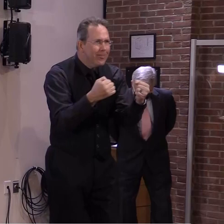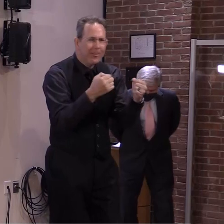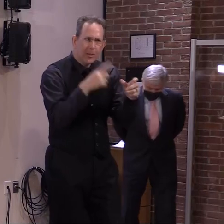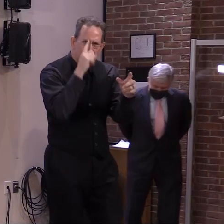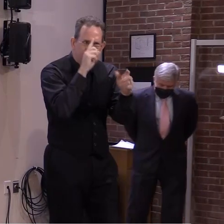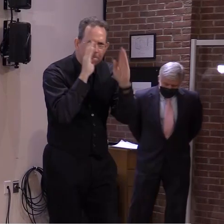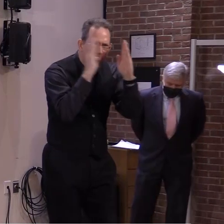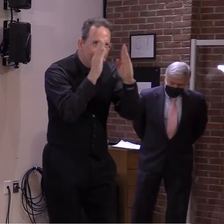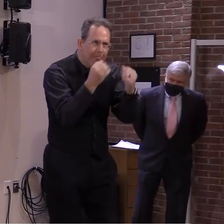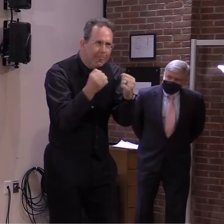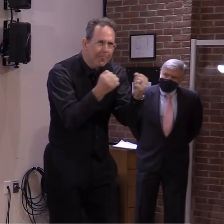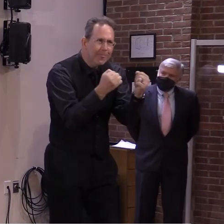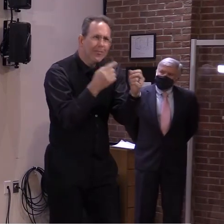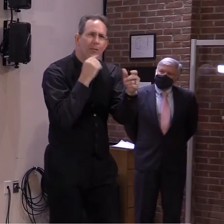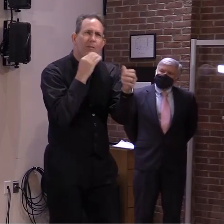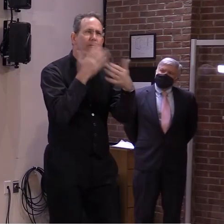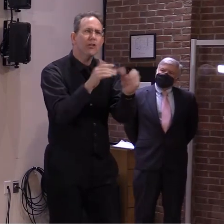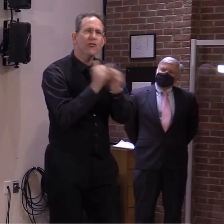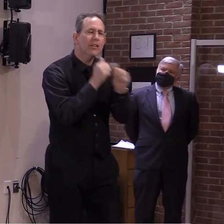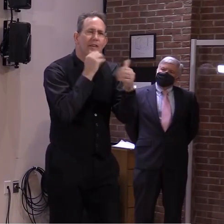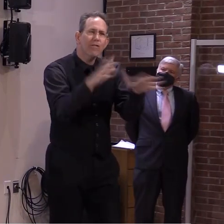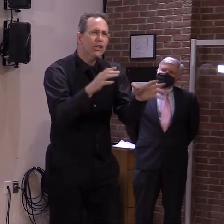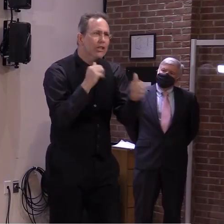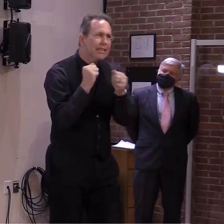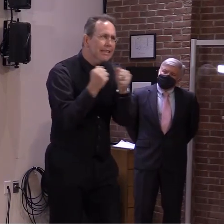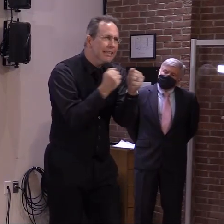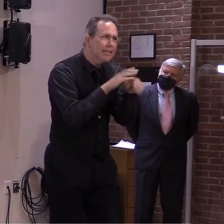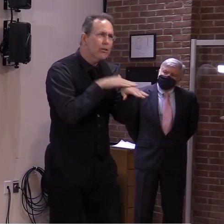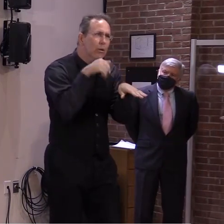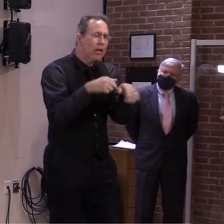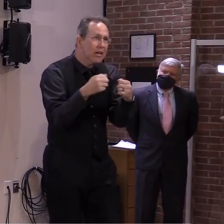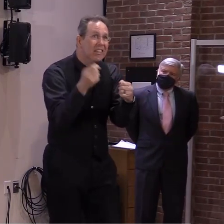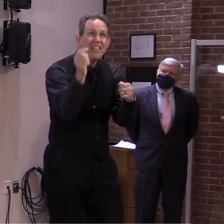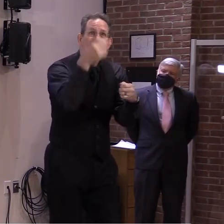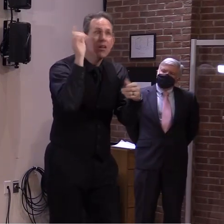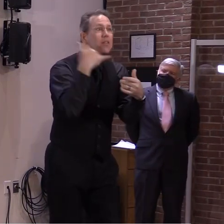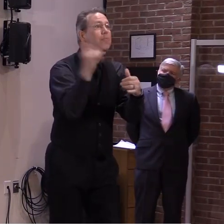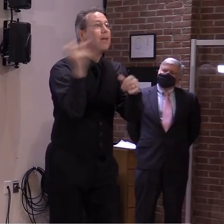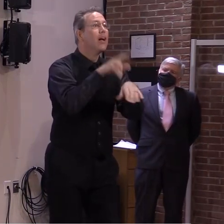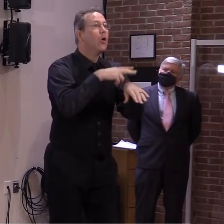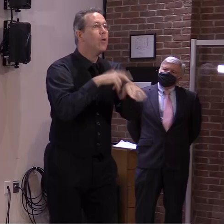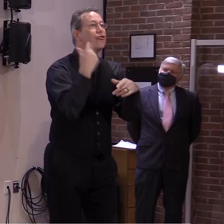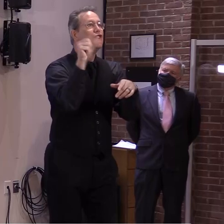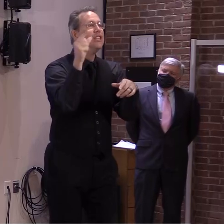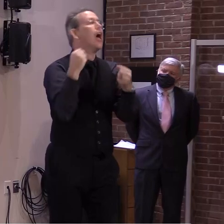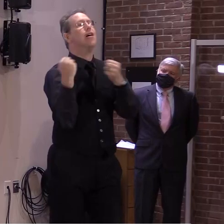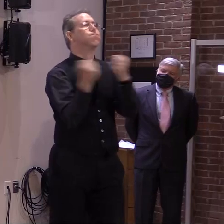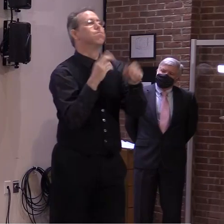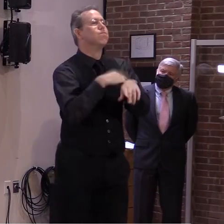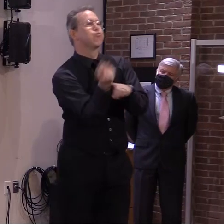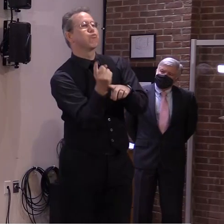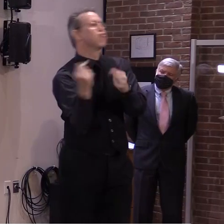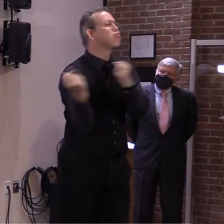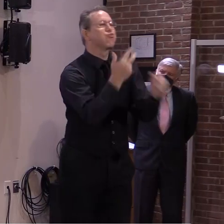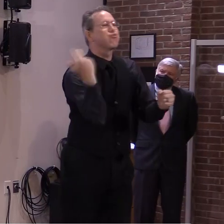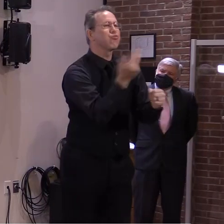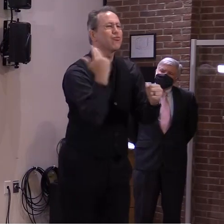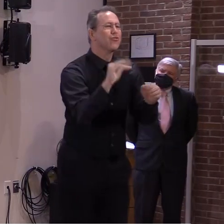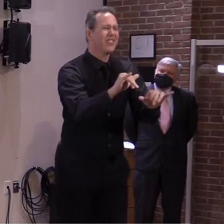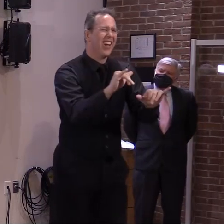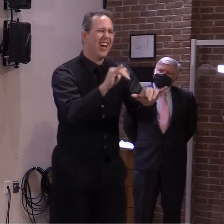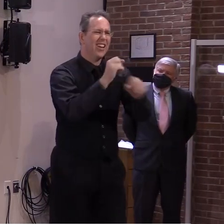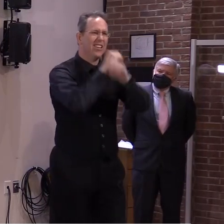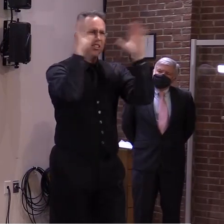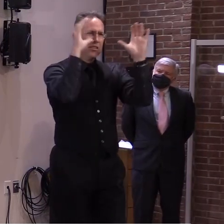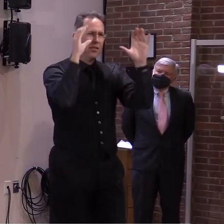focus on the last 10 laps. And that's where I feel like we are right now. I mean, as tired as you are, and as tired as